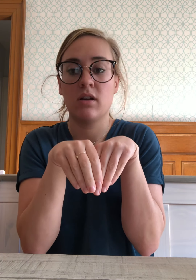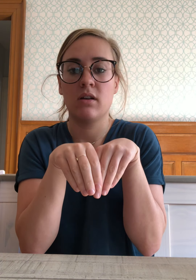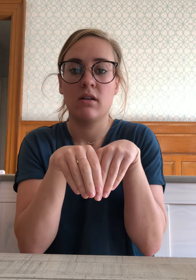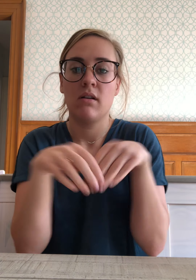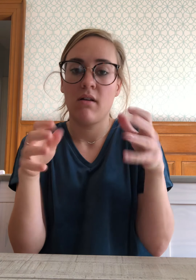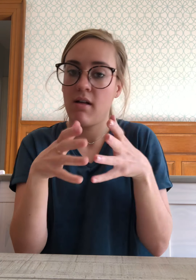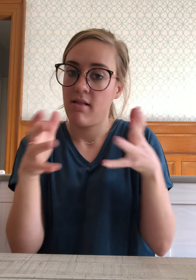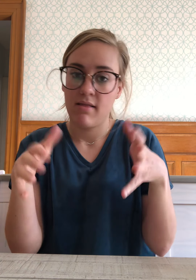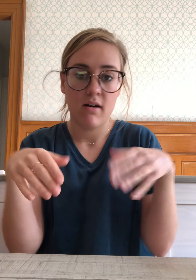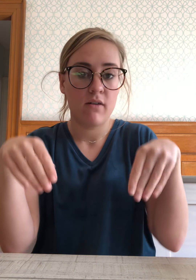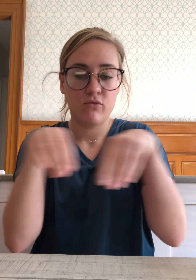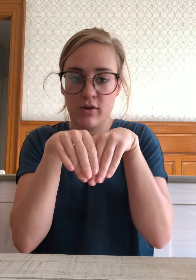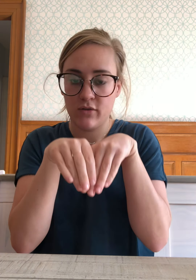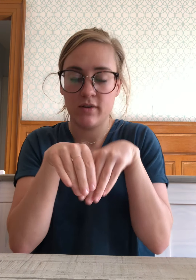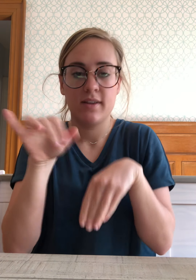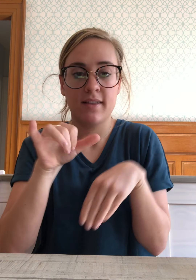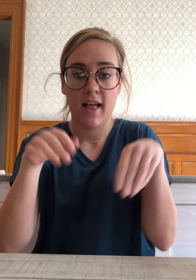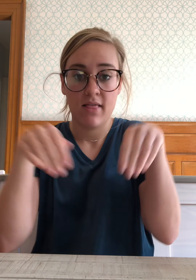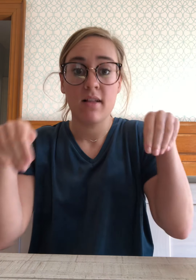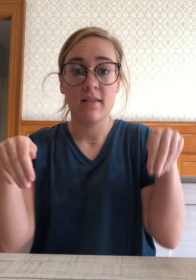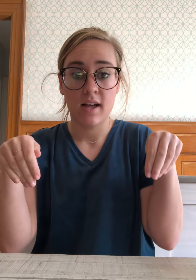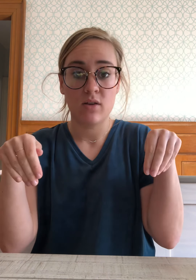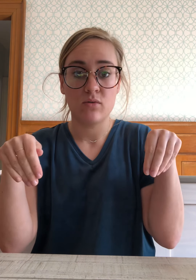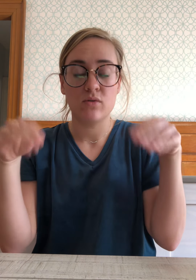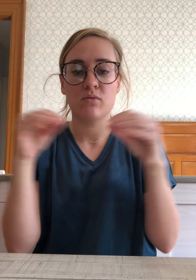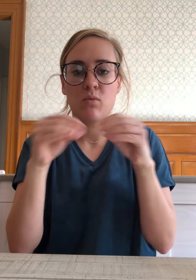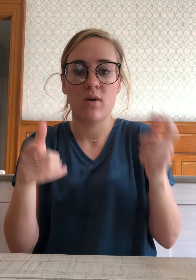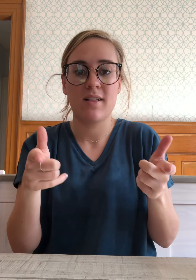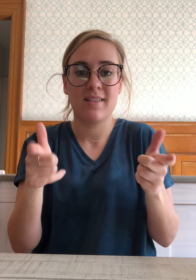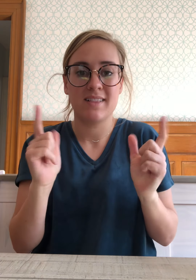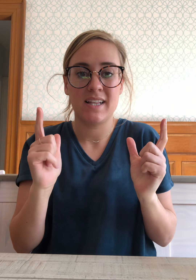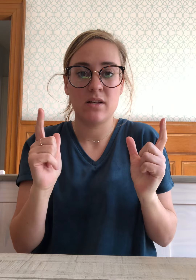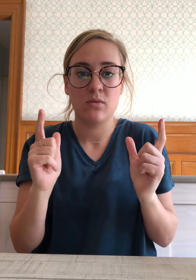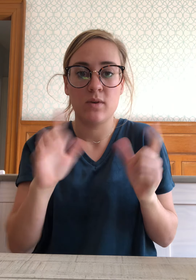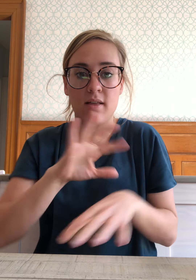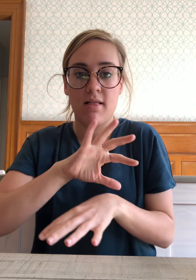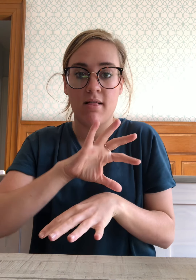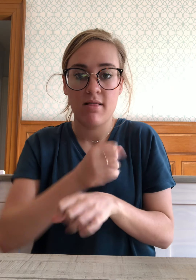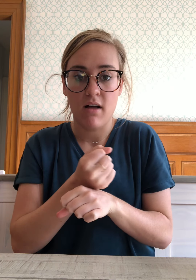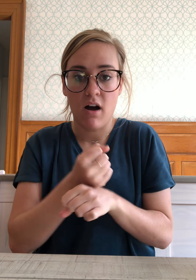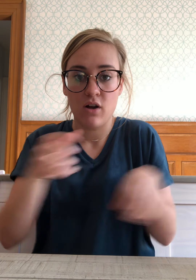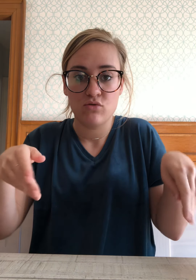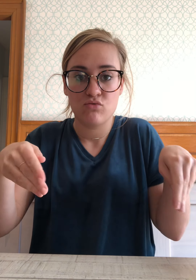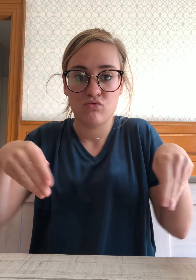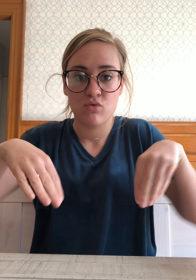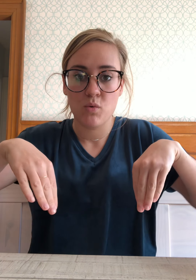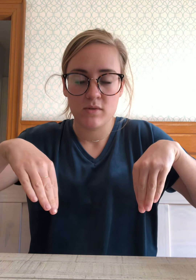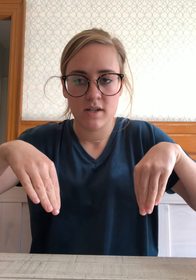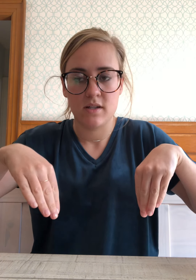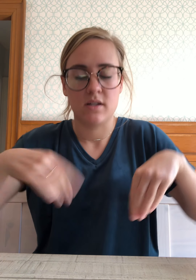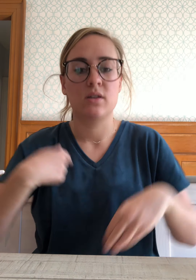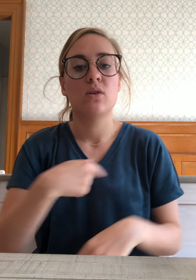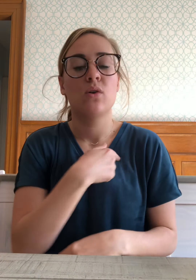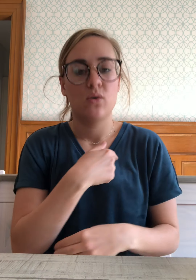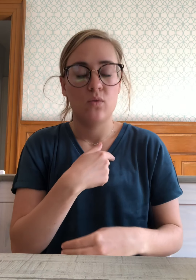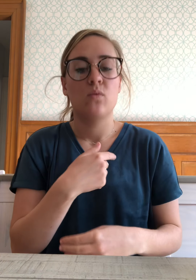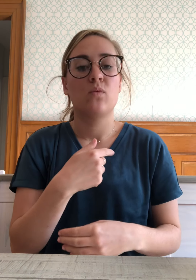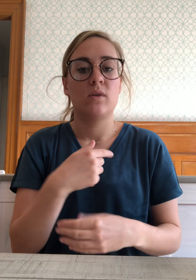The laterals are lingually locked, rotated. You take records. We want to find 10 millimeters of